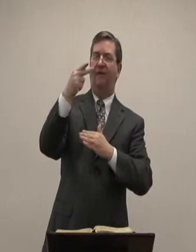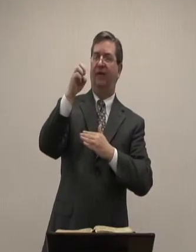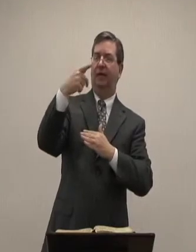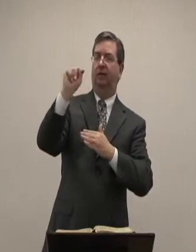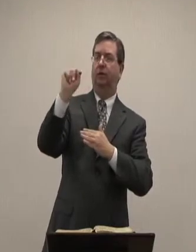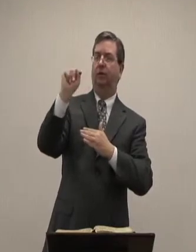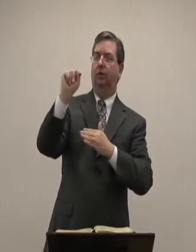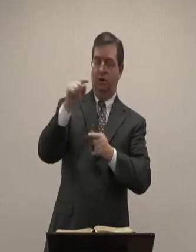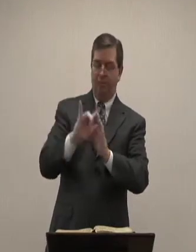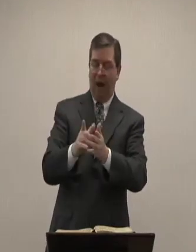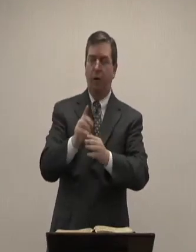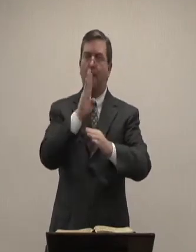Poppy.